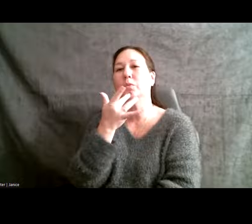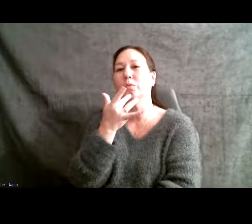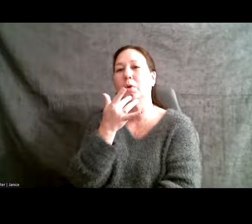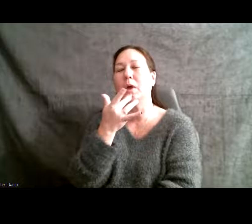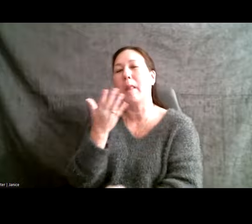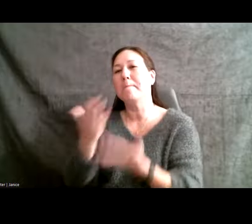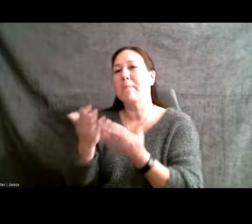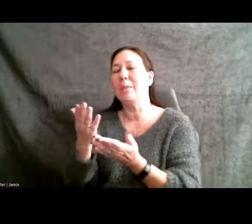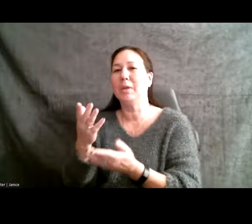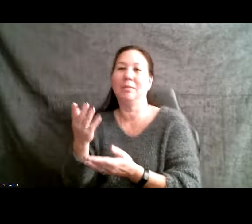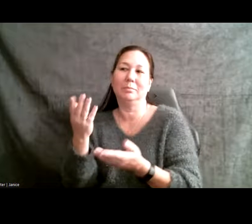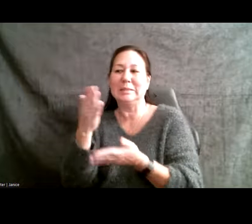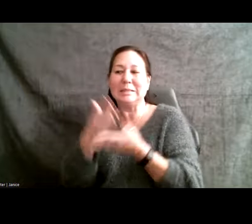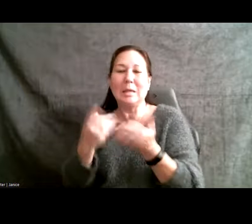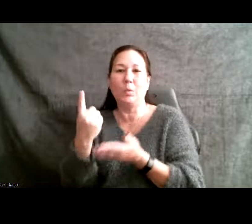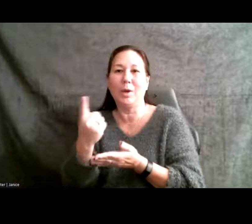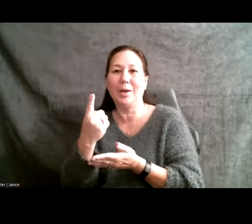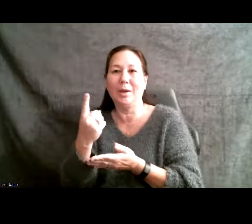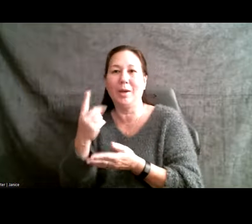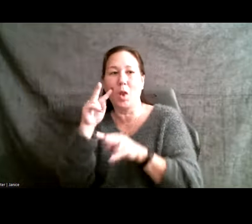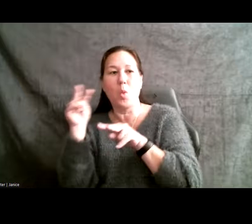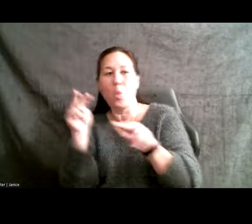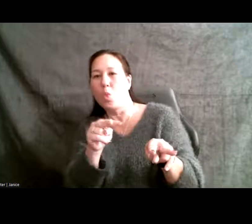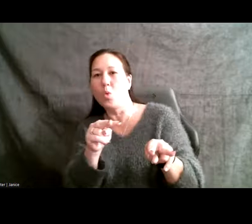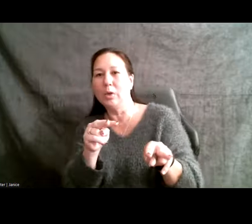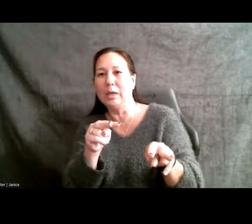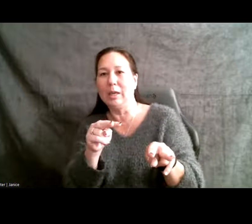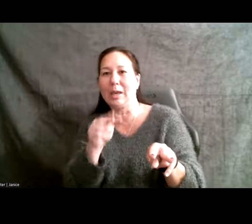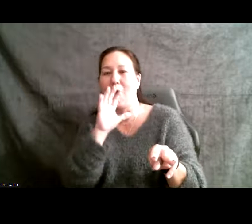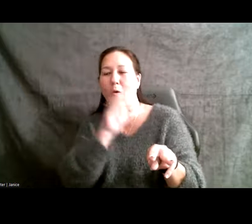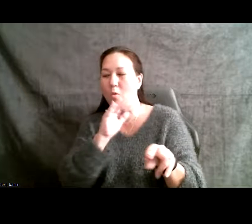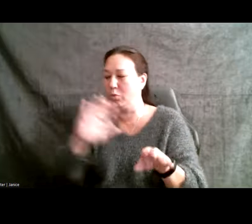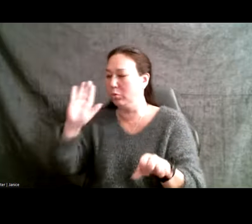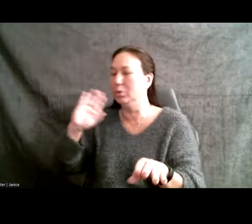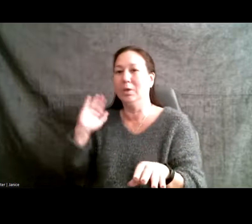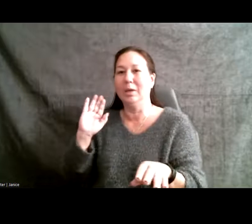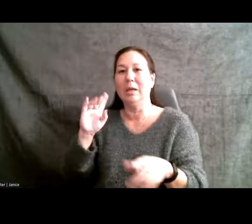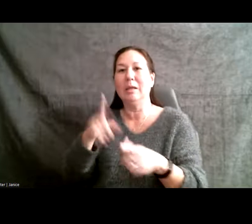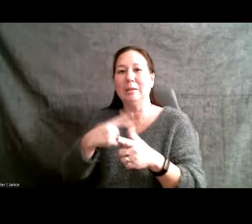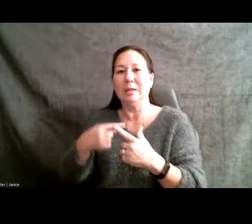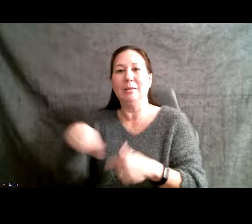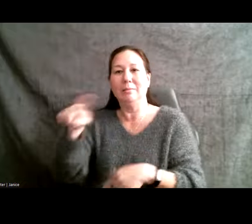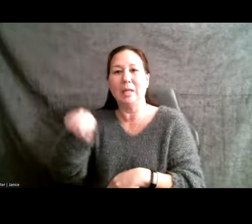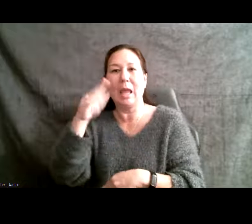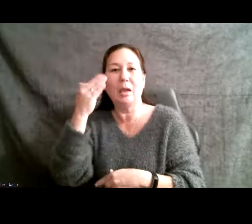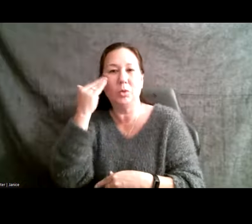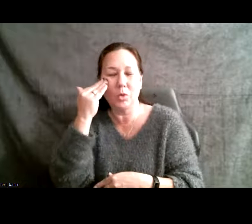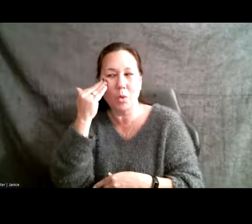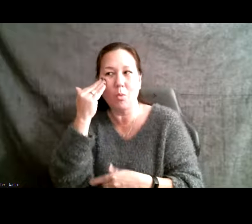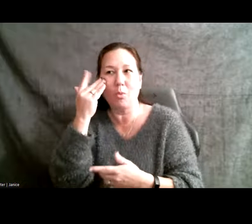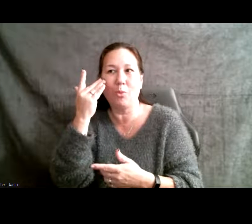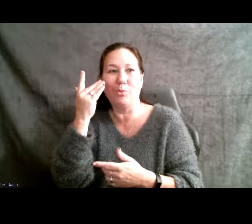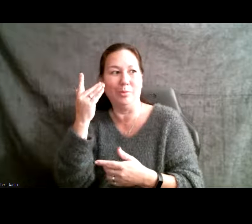up could see that conversation happened. So, but if they're part of the minutes, I think it's great. I don't think that the answers to the